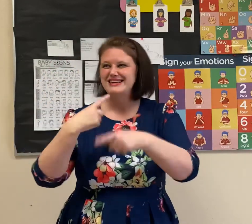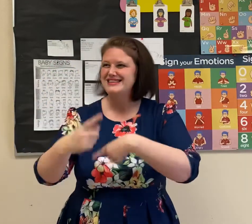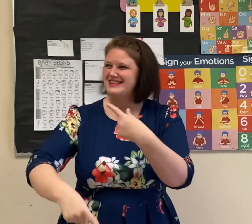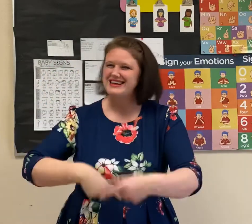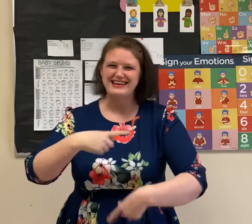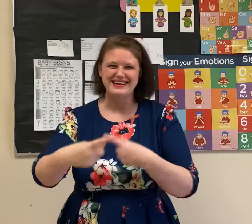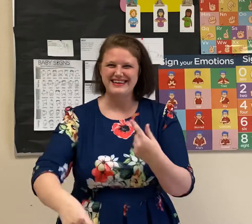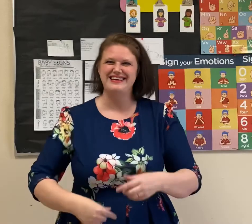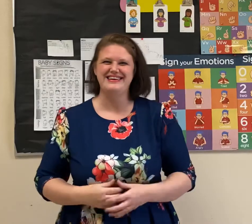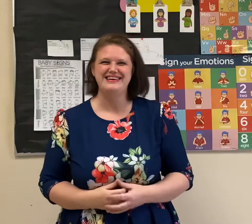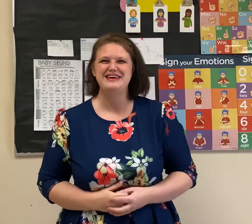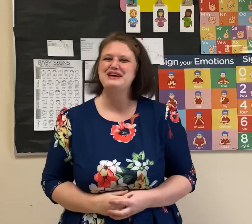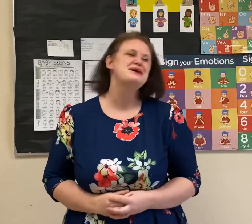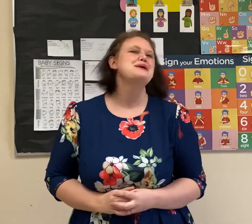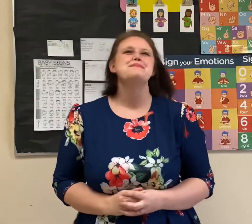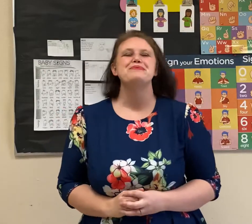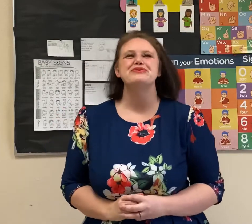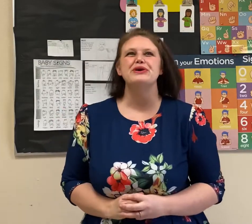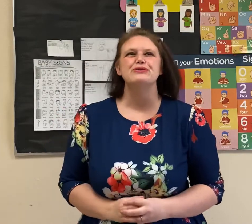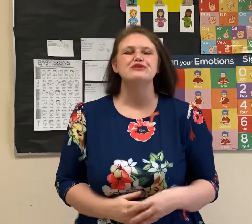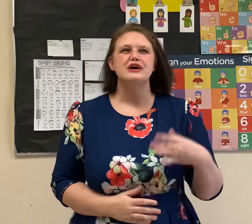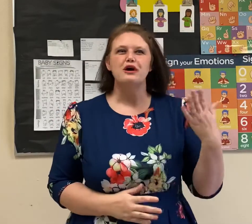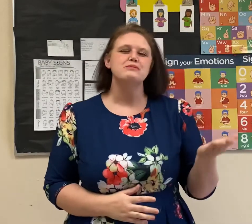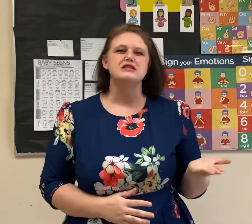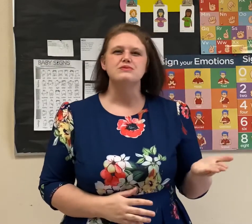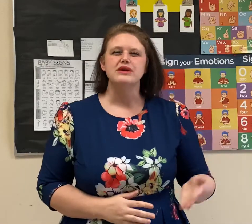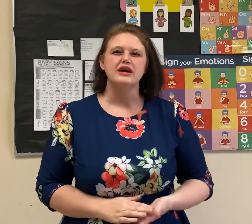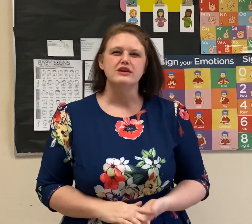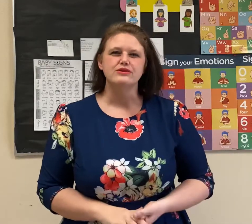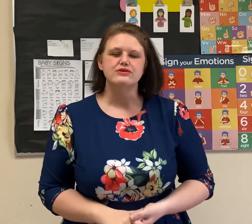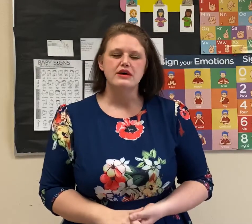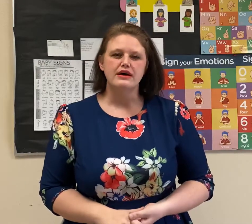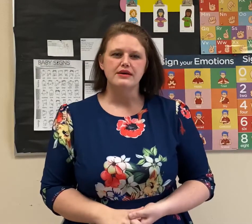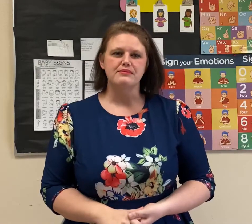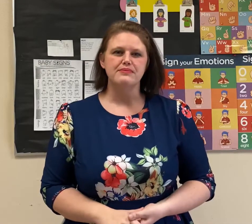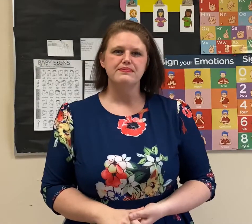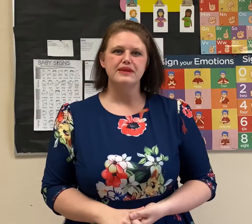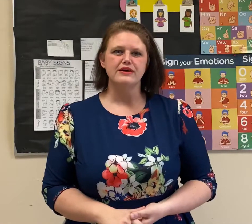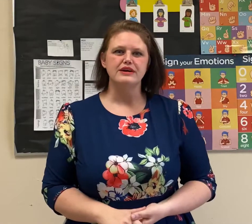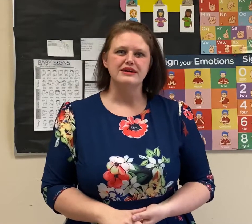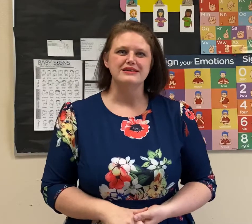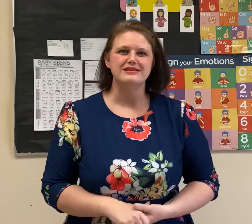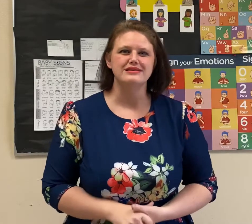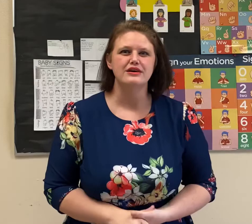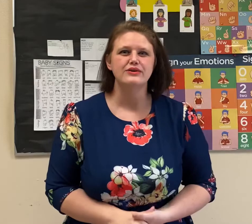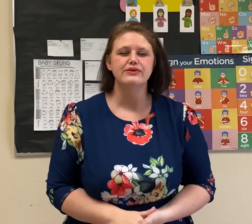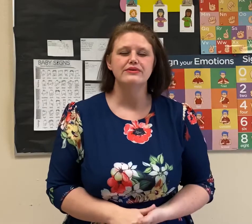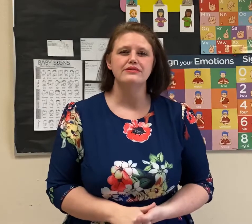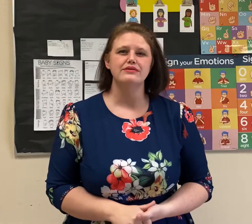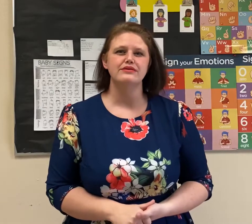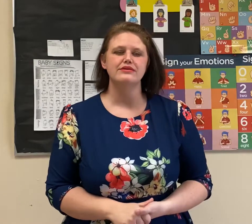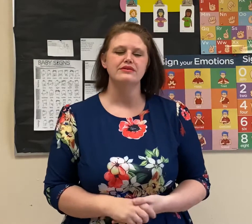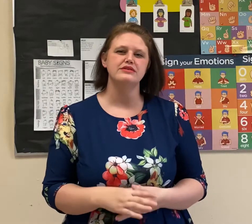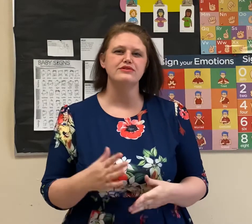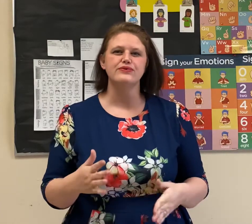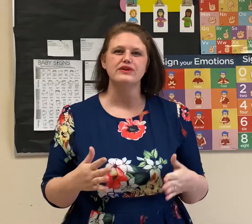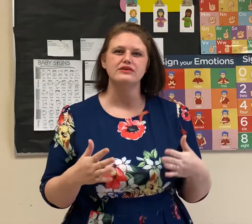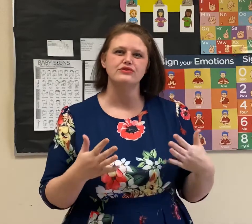sign it. So Jack Hartman's one I use. There is different tools